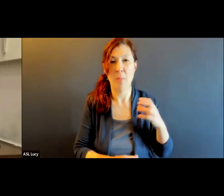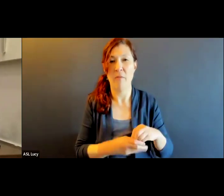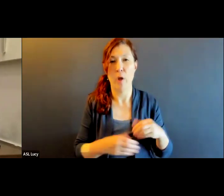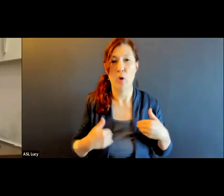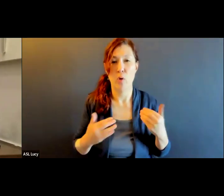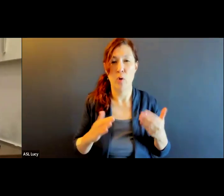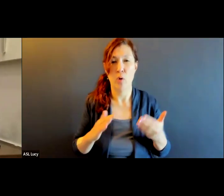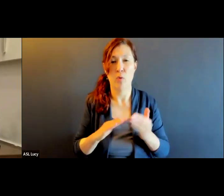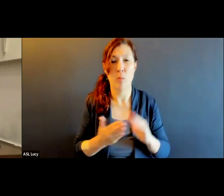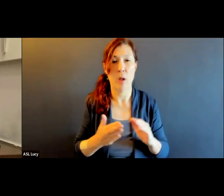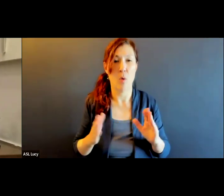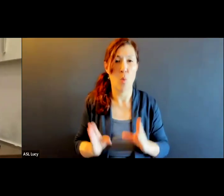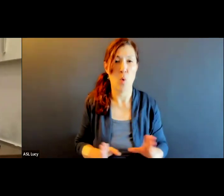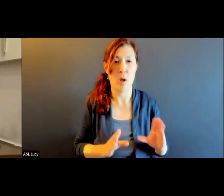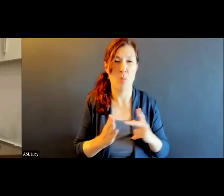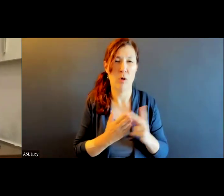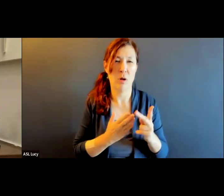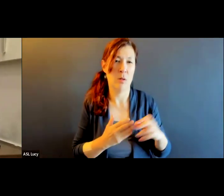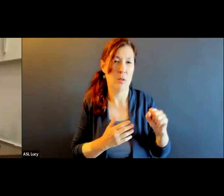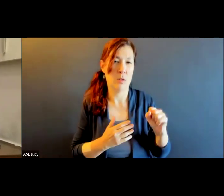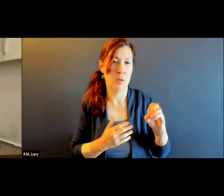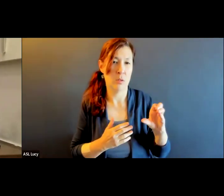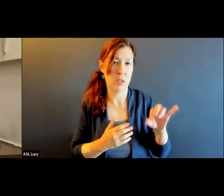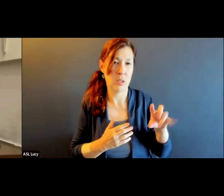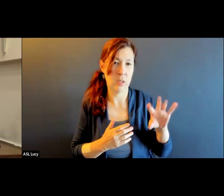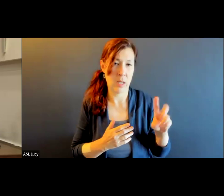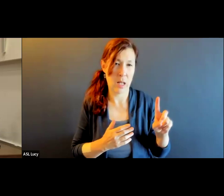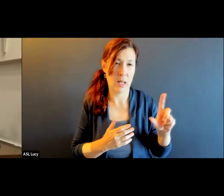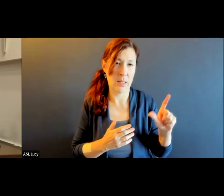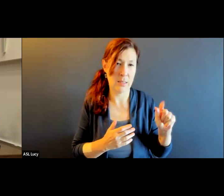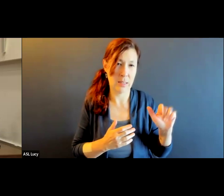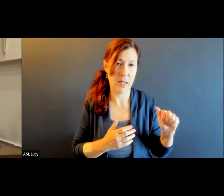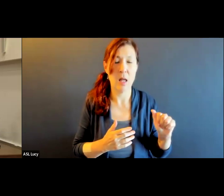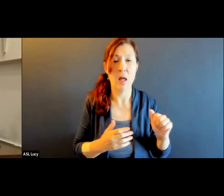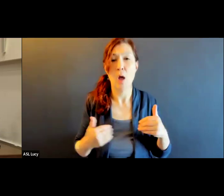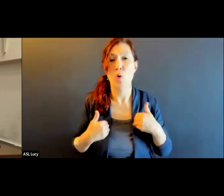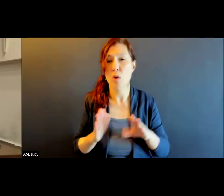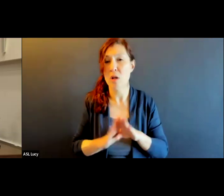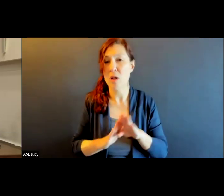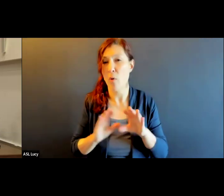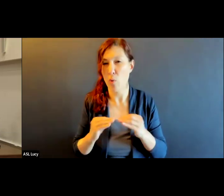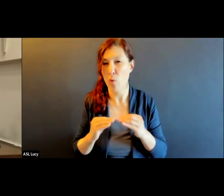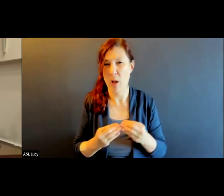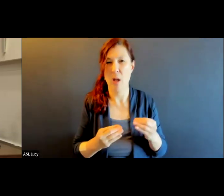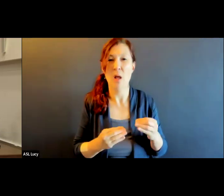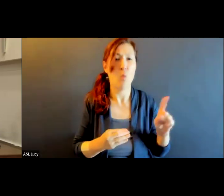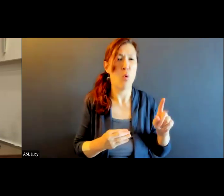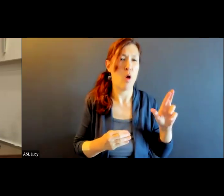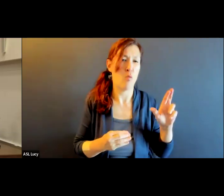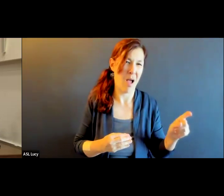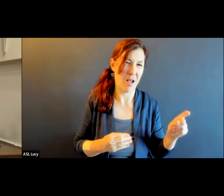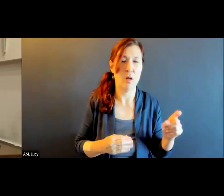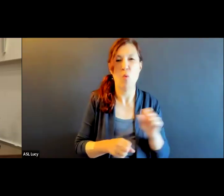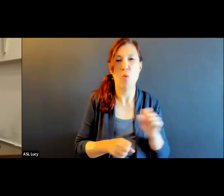at Sociedad Latina. We are an out-of-school time youth development organization that works with high school age youth located in Roxbury. I'm here today